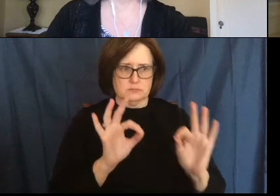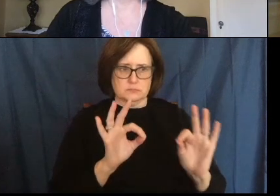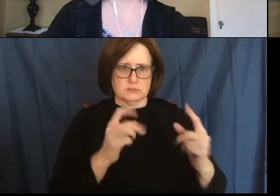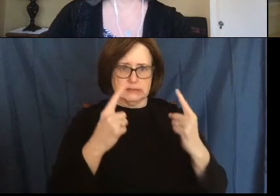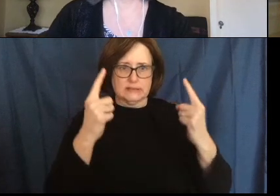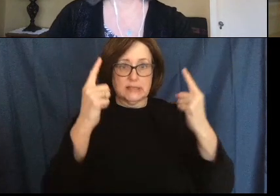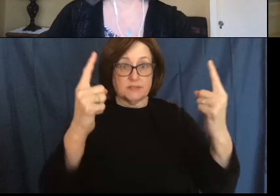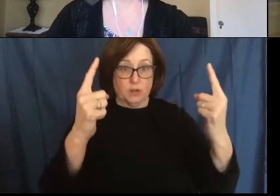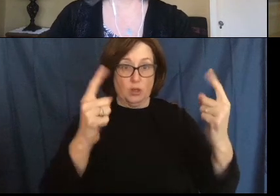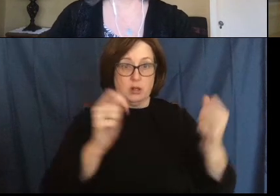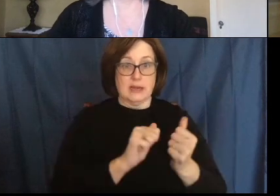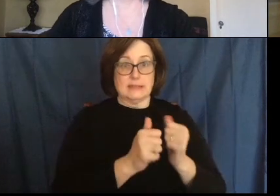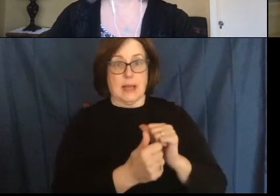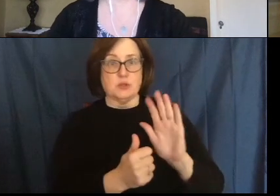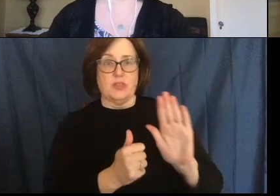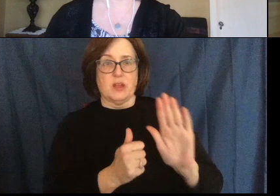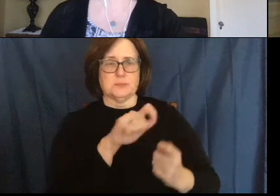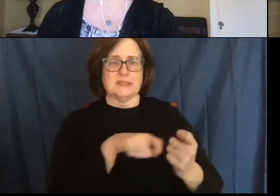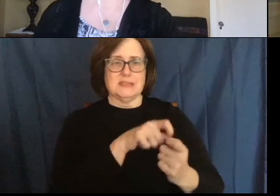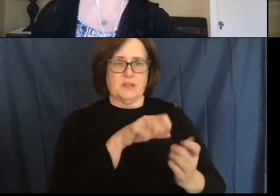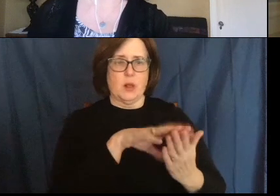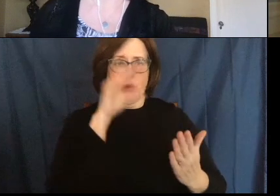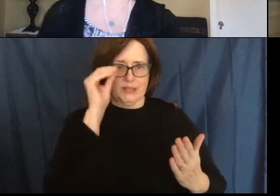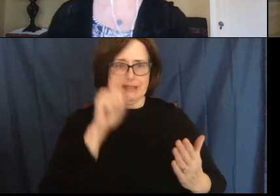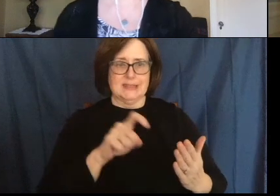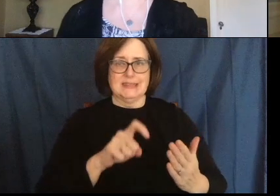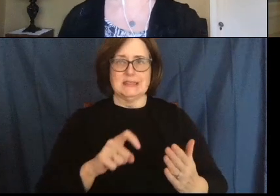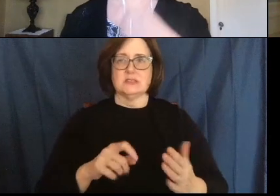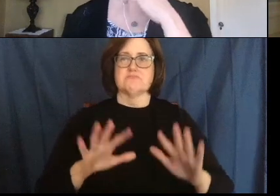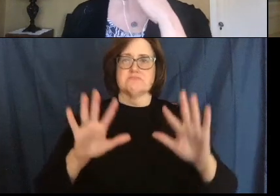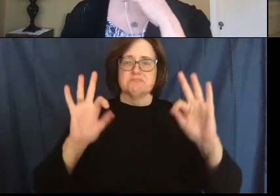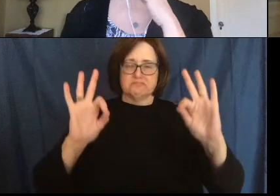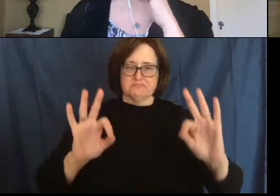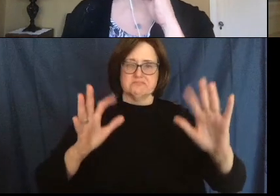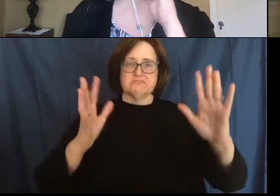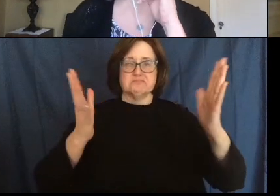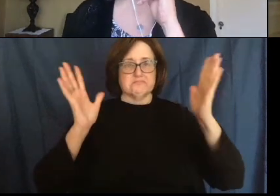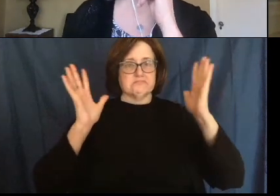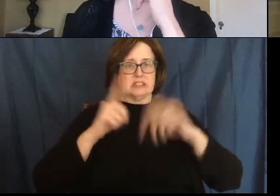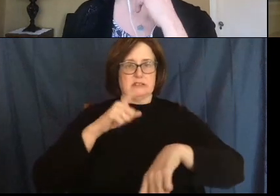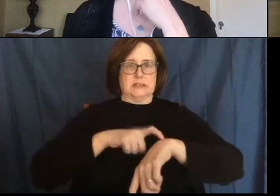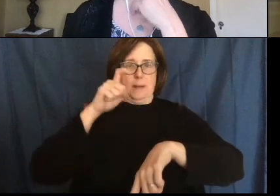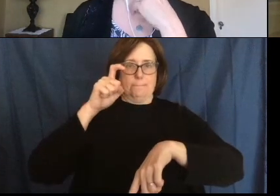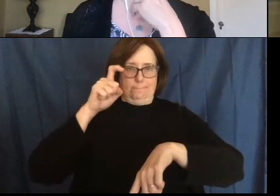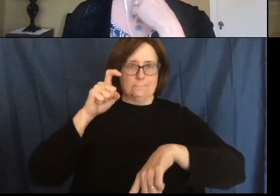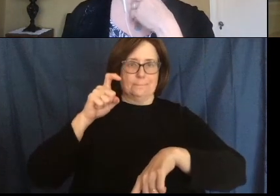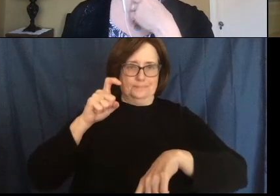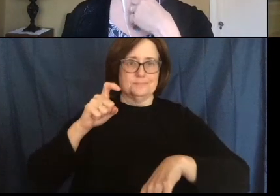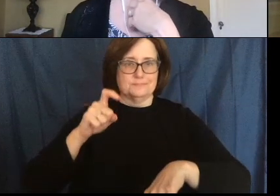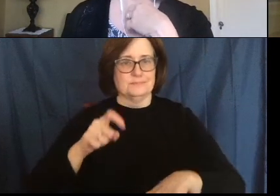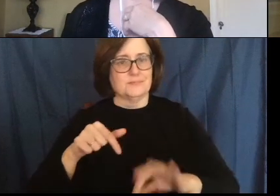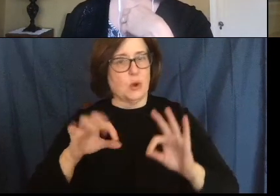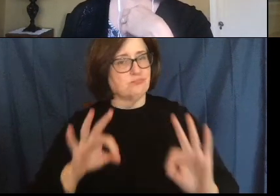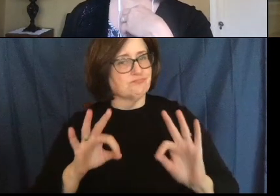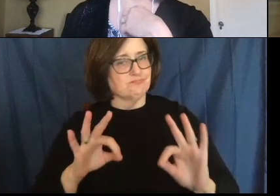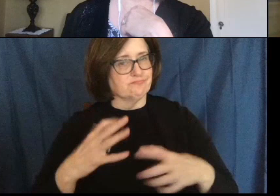Thank you so much, Brisida. We are just at time. This has been such a wonderful and very interesting and exciting session. I want to